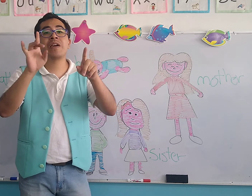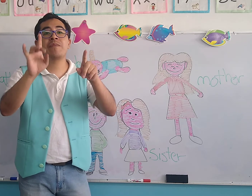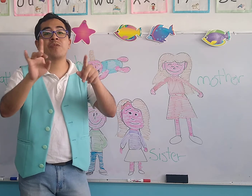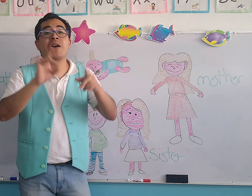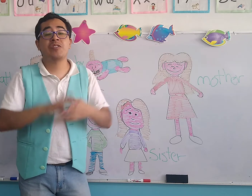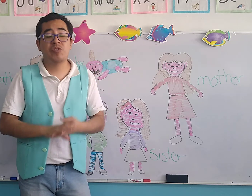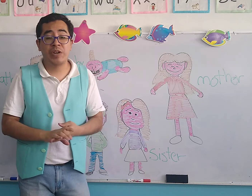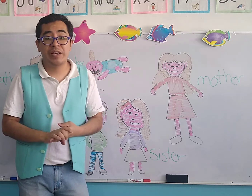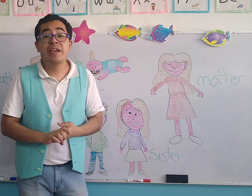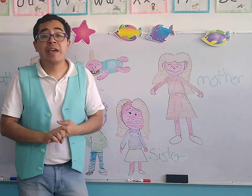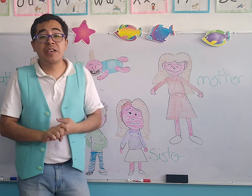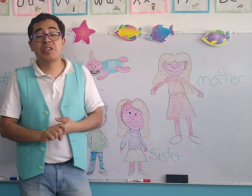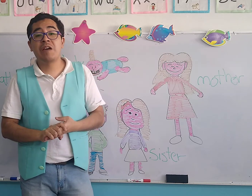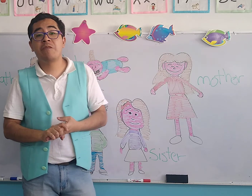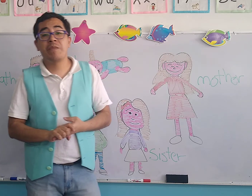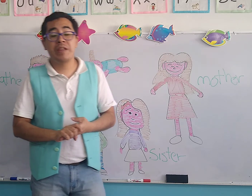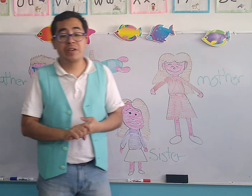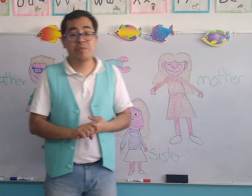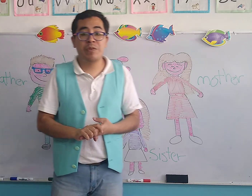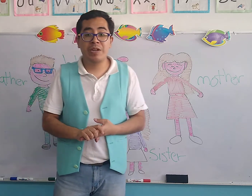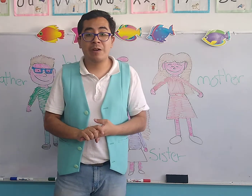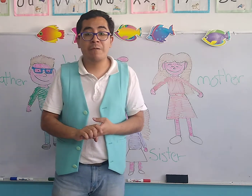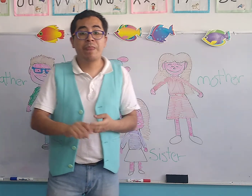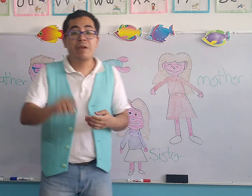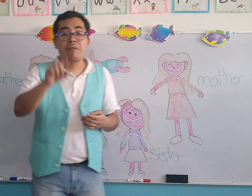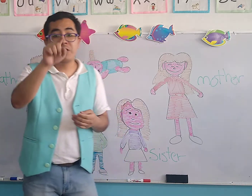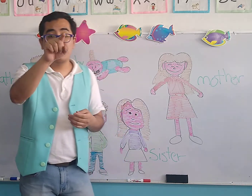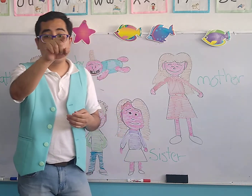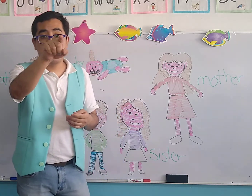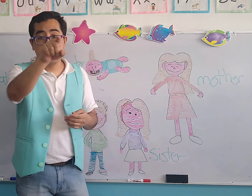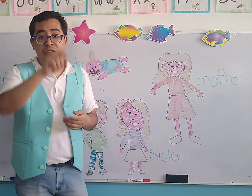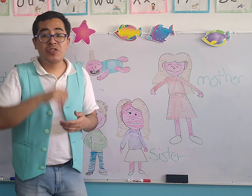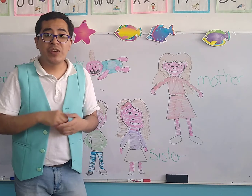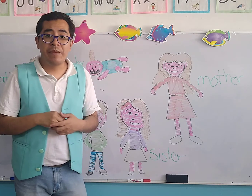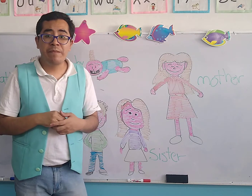have to answer it. Es la forma de responderlo. What's your father's name?